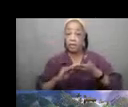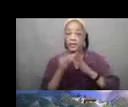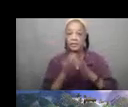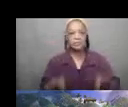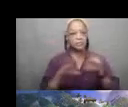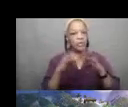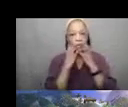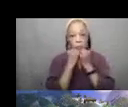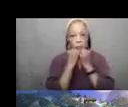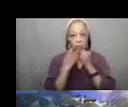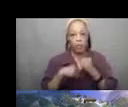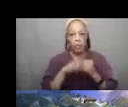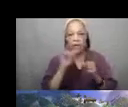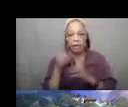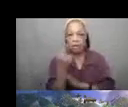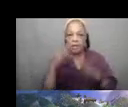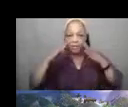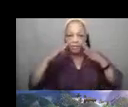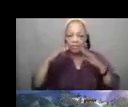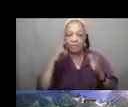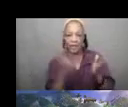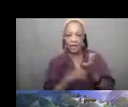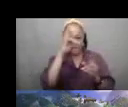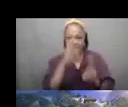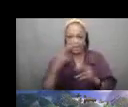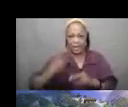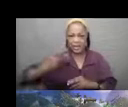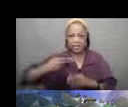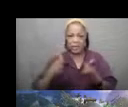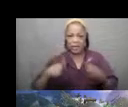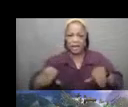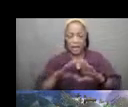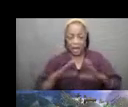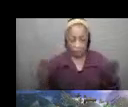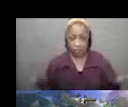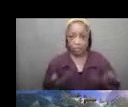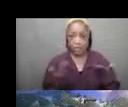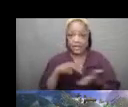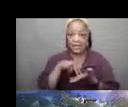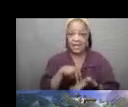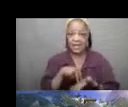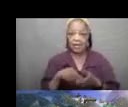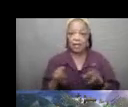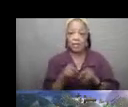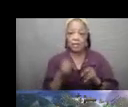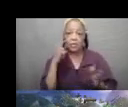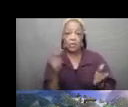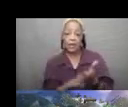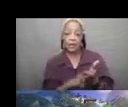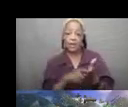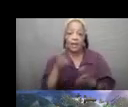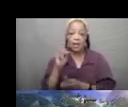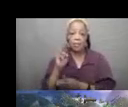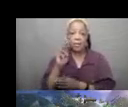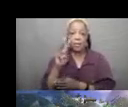important that we not only recognize the history of the land on which we stand, but also we recognize that the Muwekma